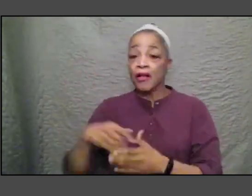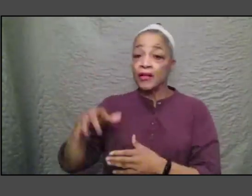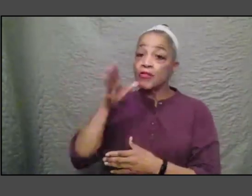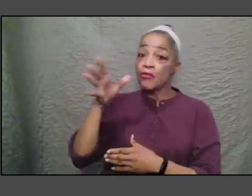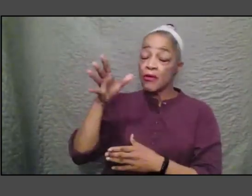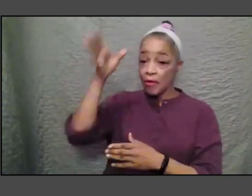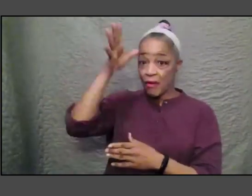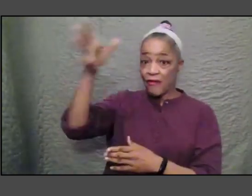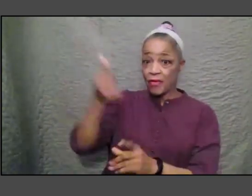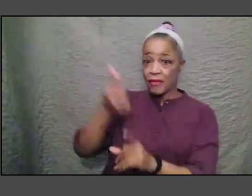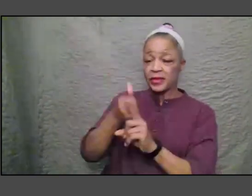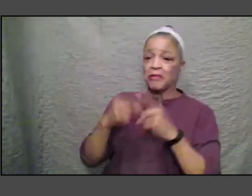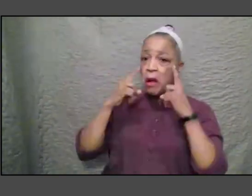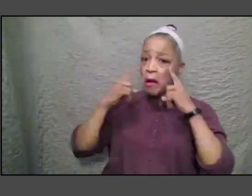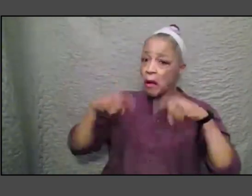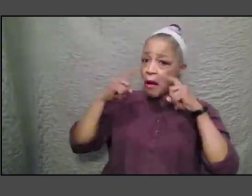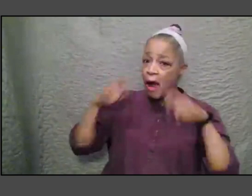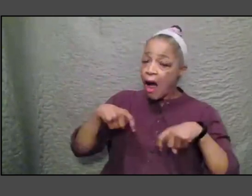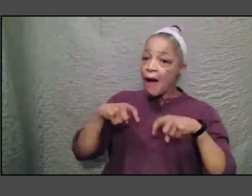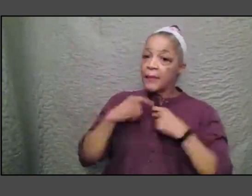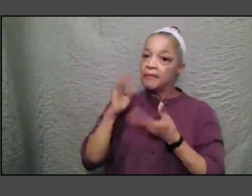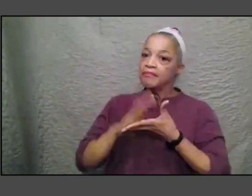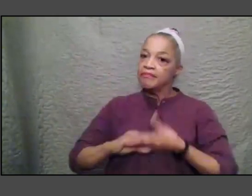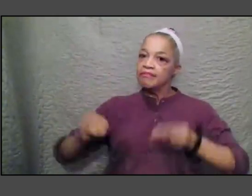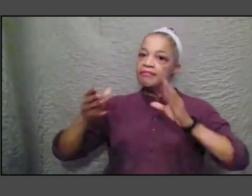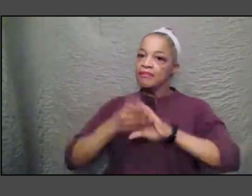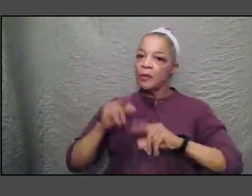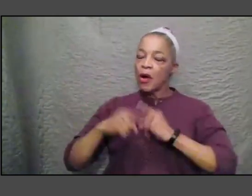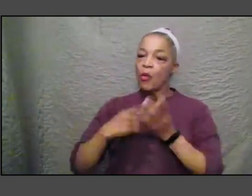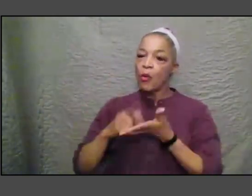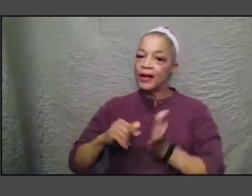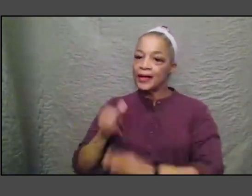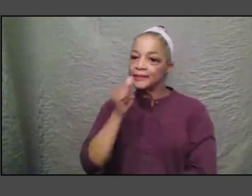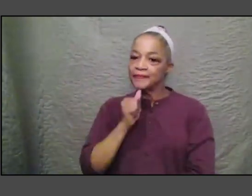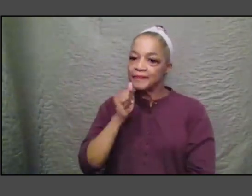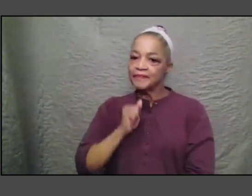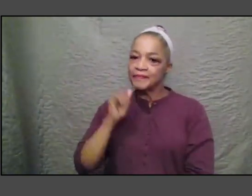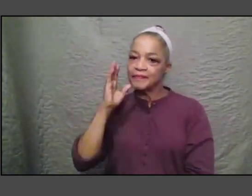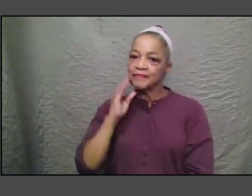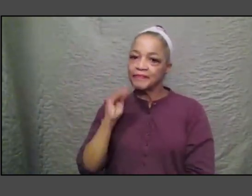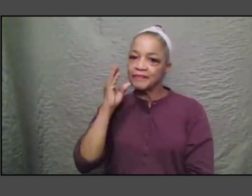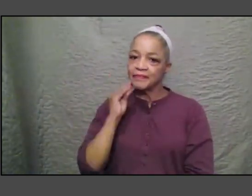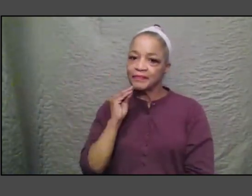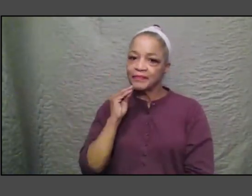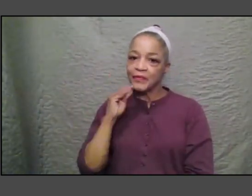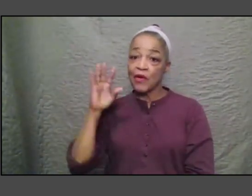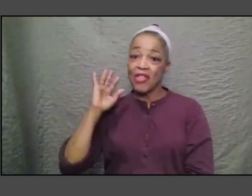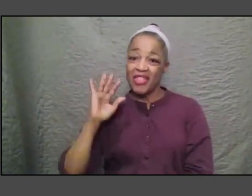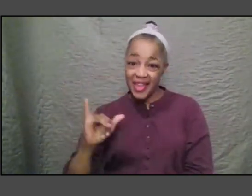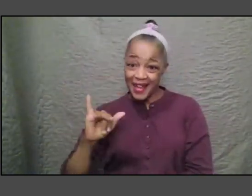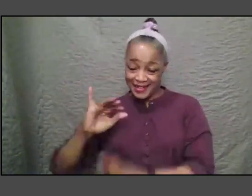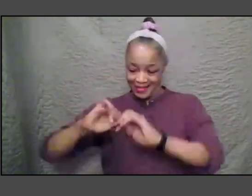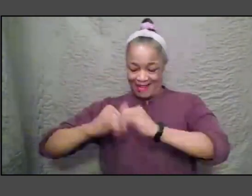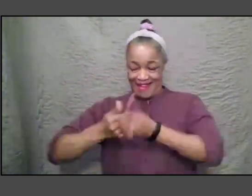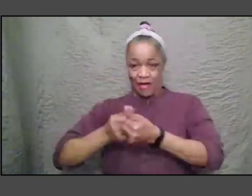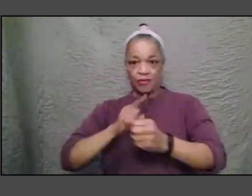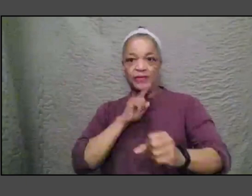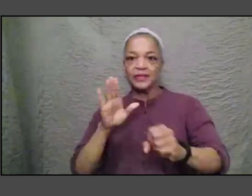about what he went through and so for me these were really the way to make sure that we heard the stories of